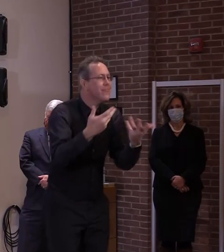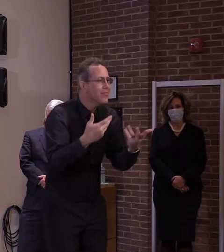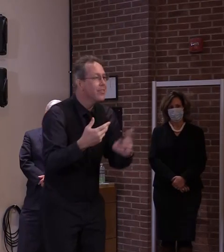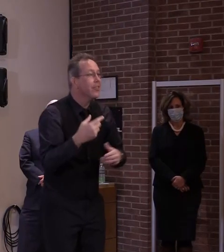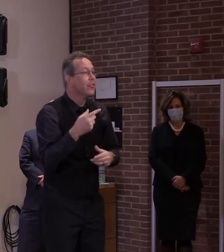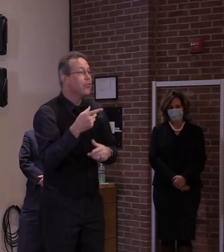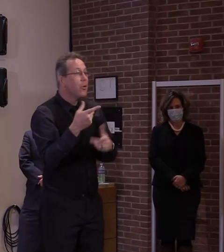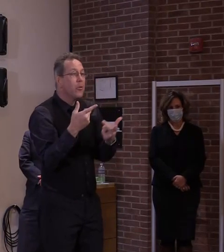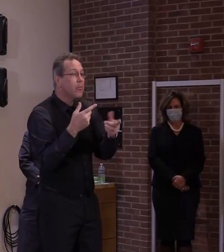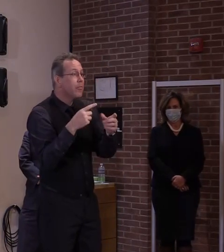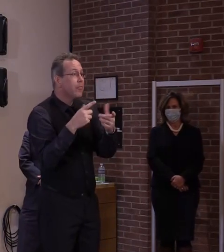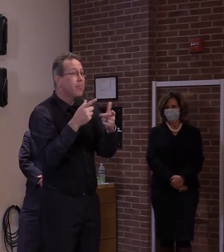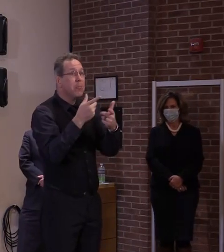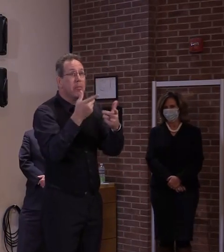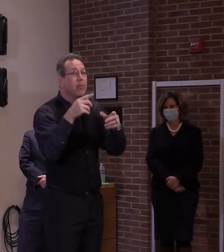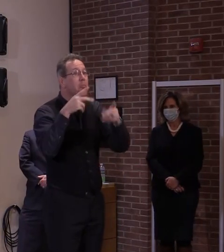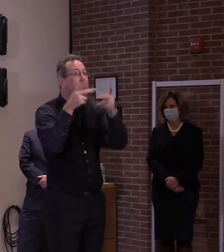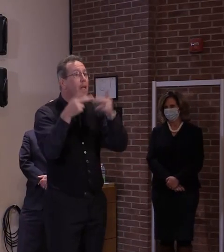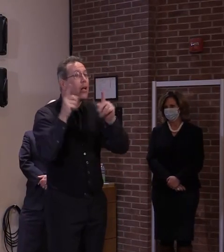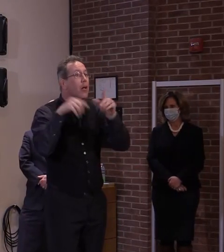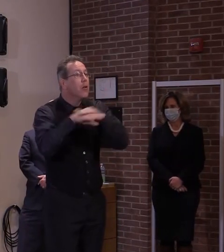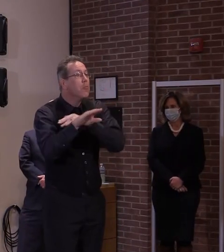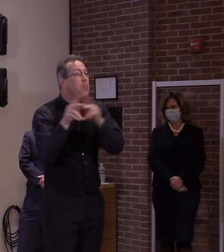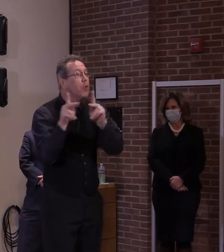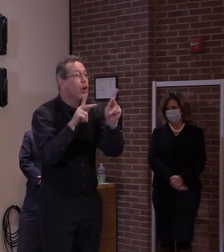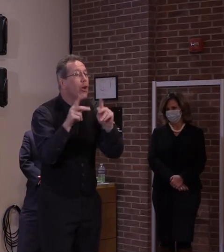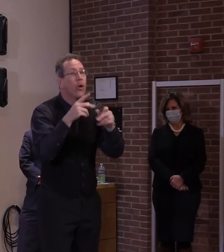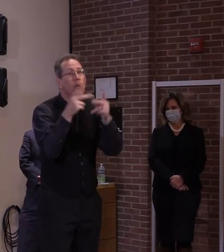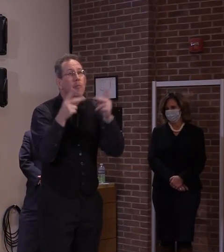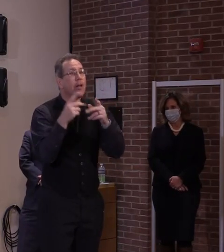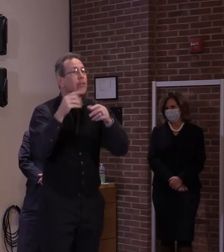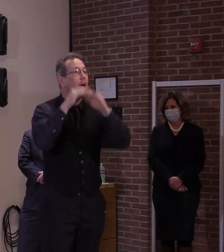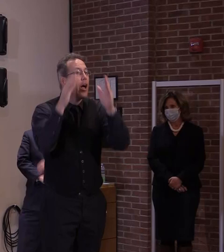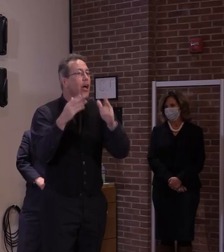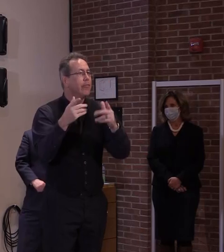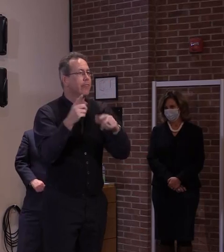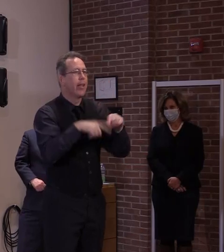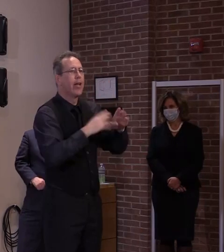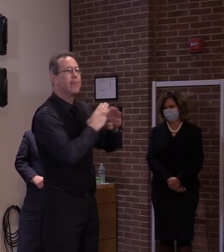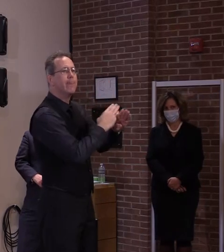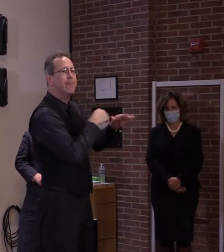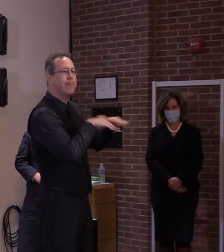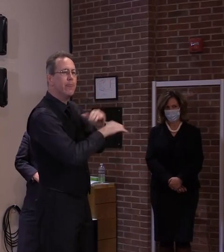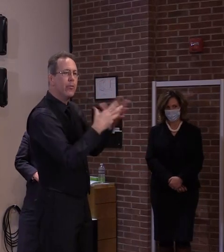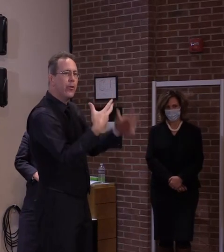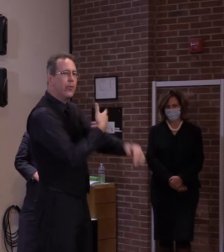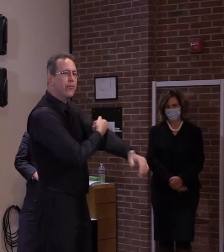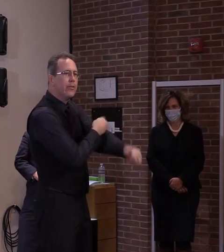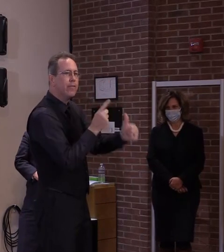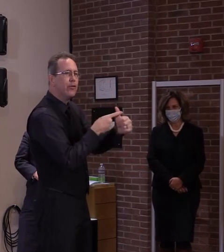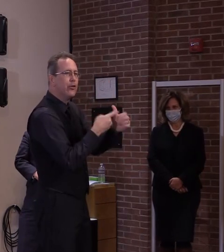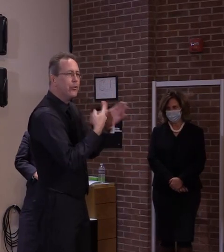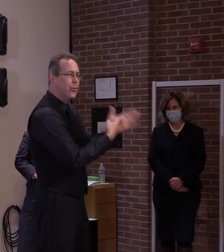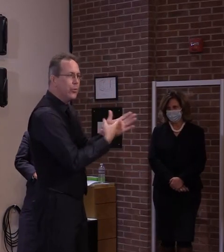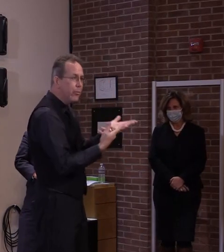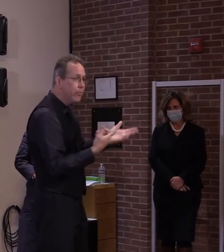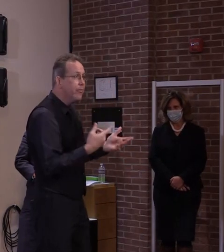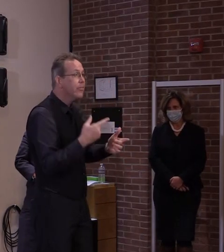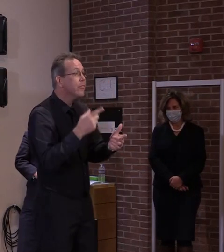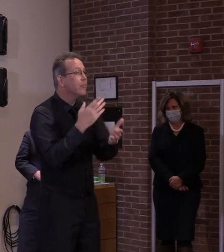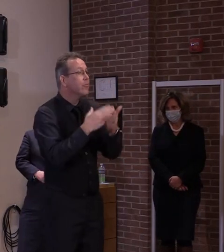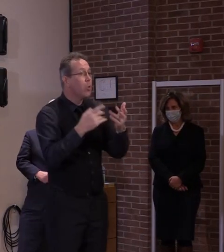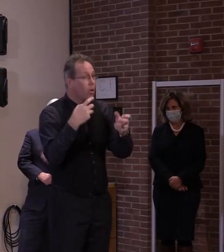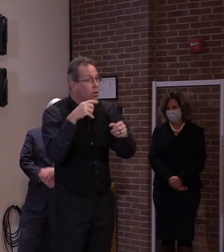to, a powerful incentive is to keep your job. And I know there's a lot going on in the courts now with regard to the